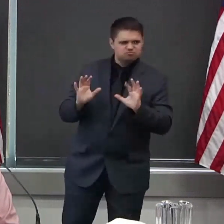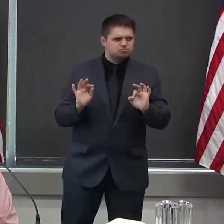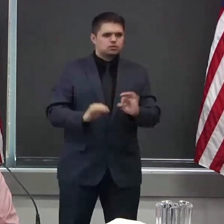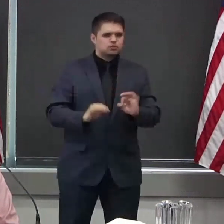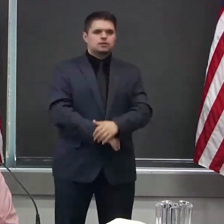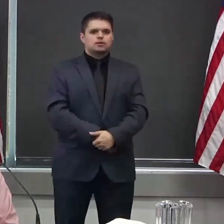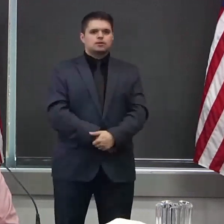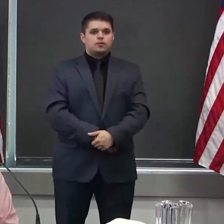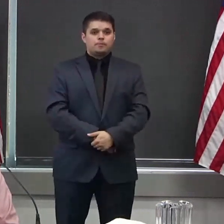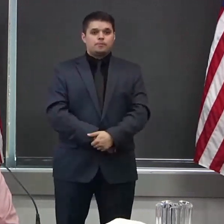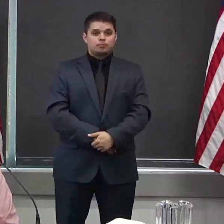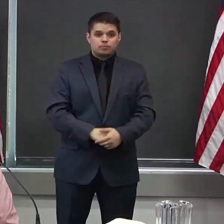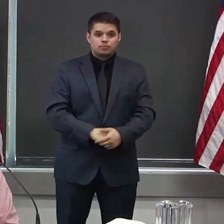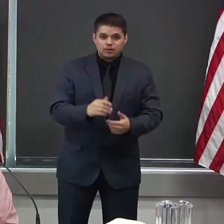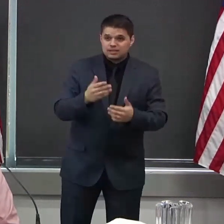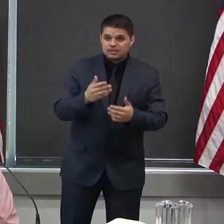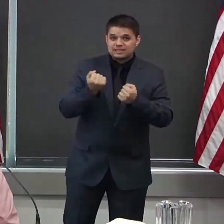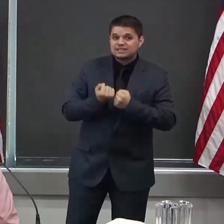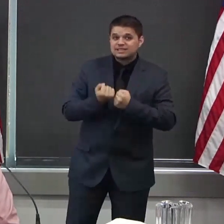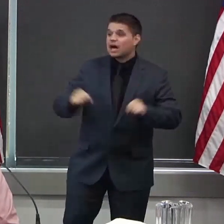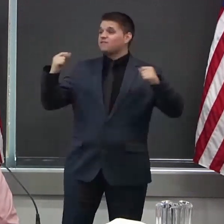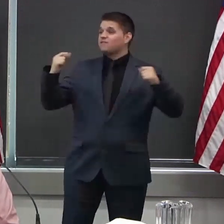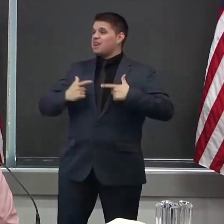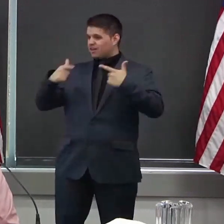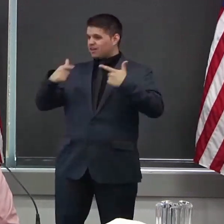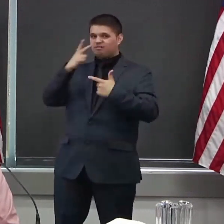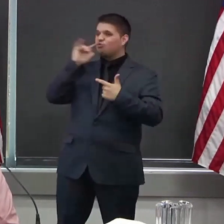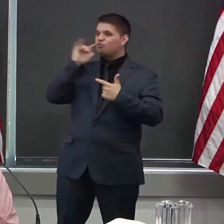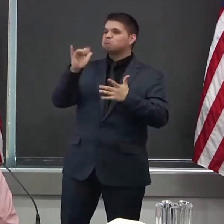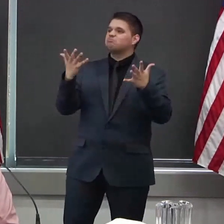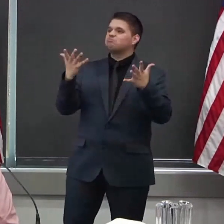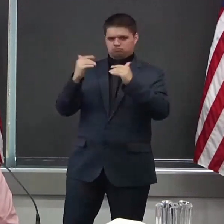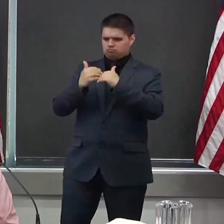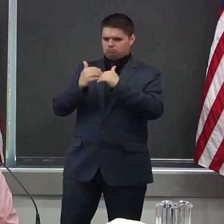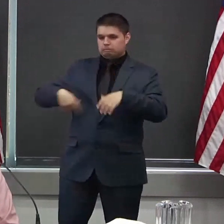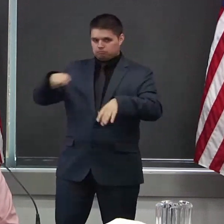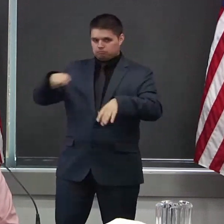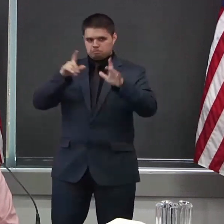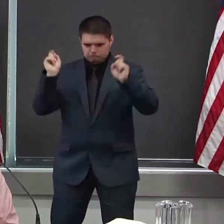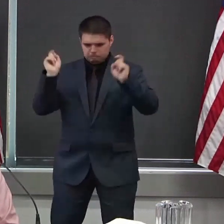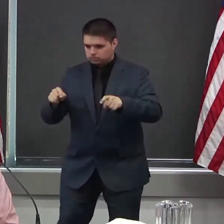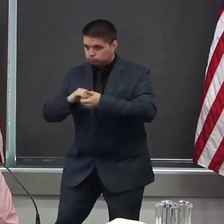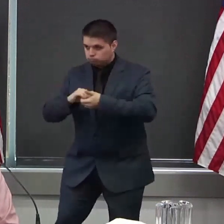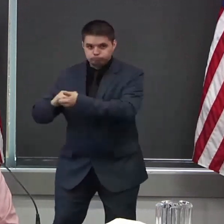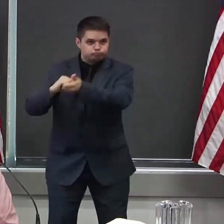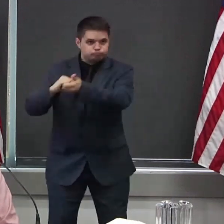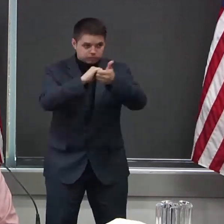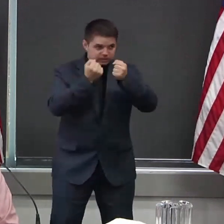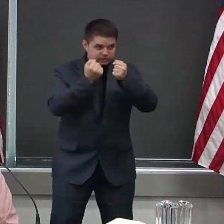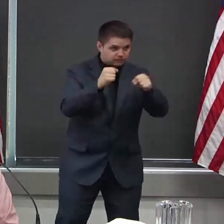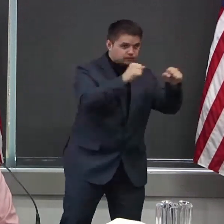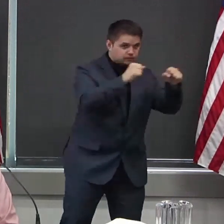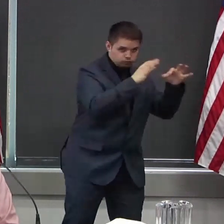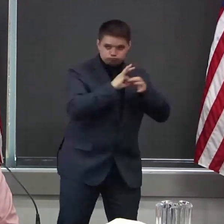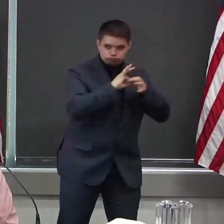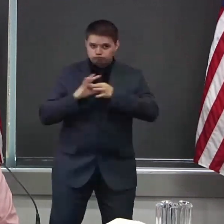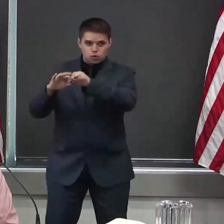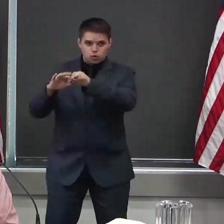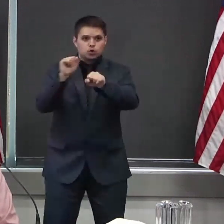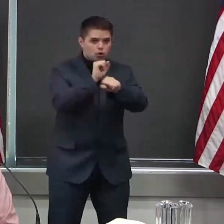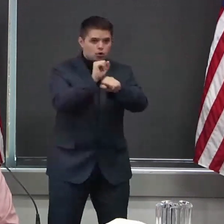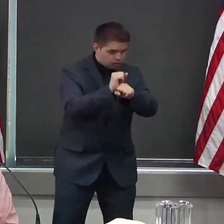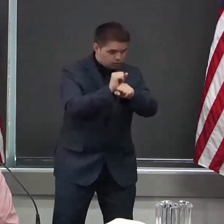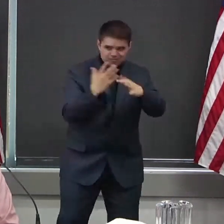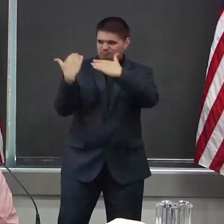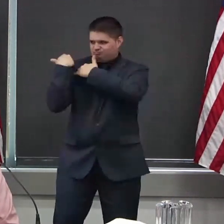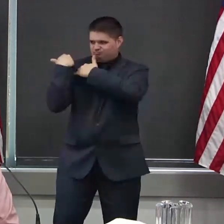to keep each other safe. We did it by staying home to save lives. We hope you'll do it again by taking responsibility for your own health and that